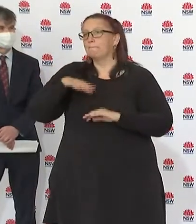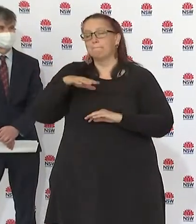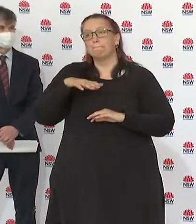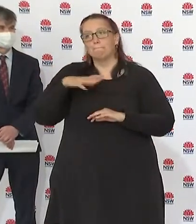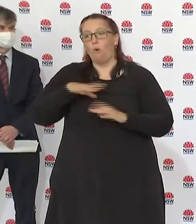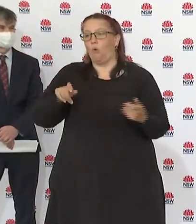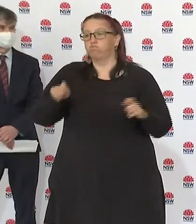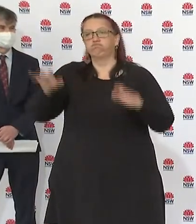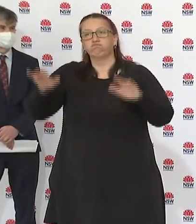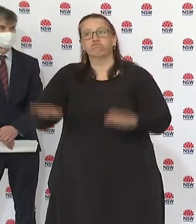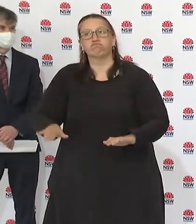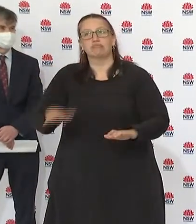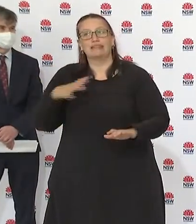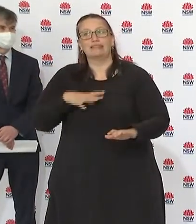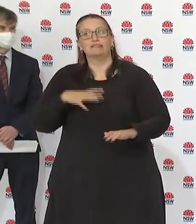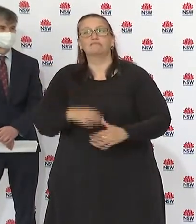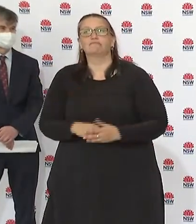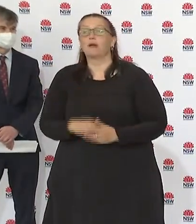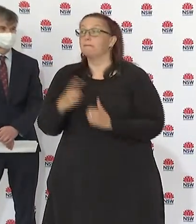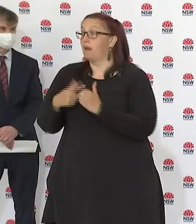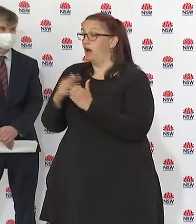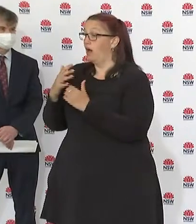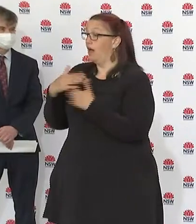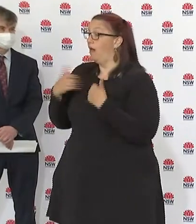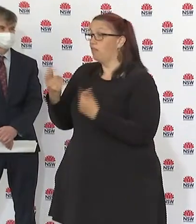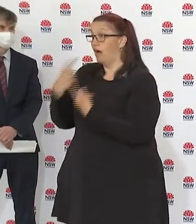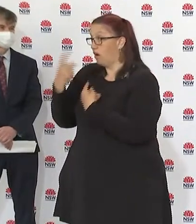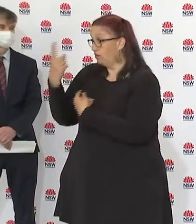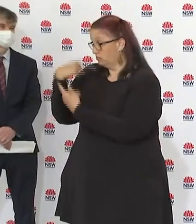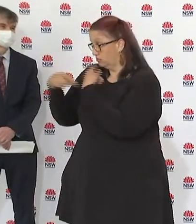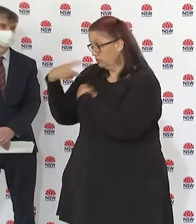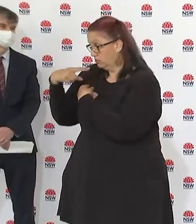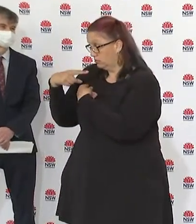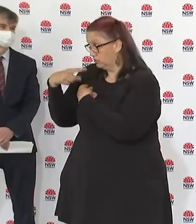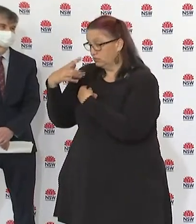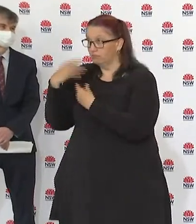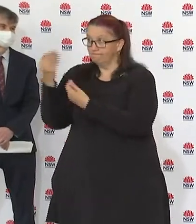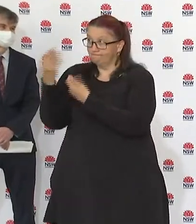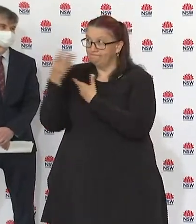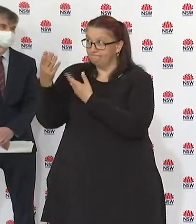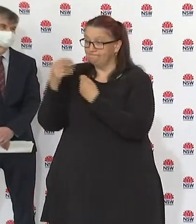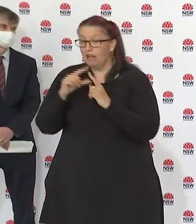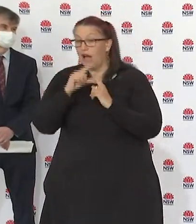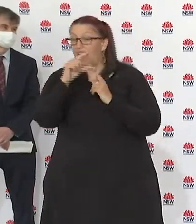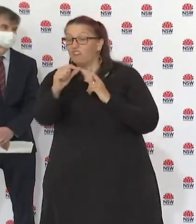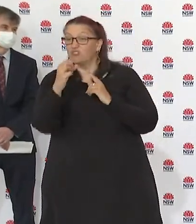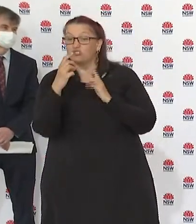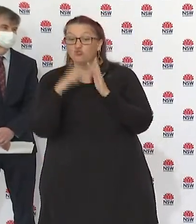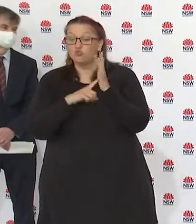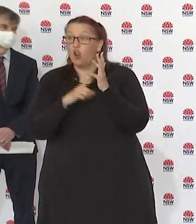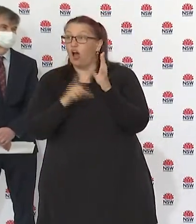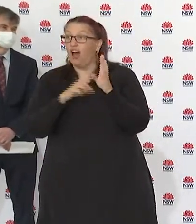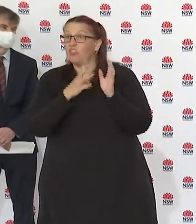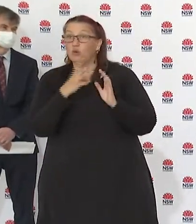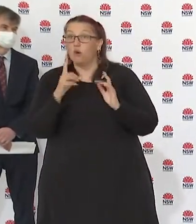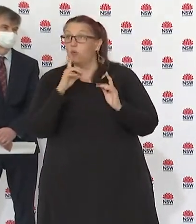health advice, but also the health advice we've been receiving to date in terms of what life looks like beyond July 31.